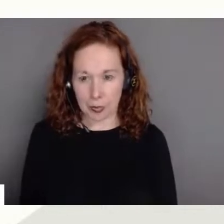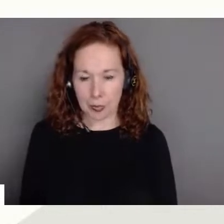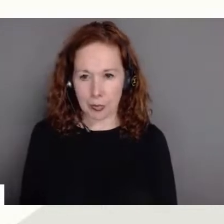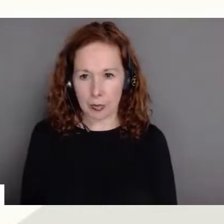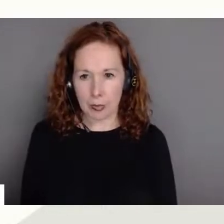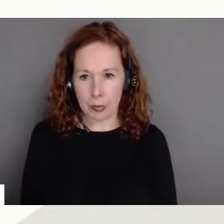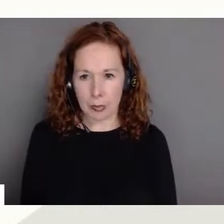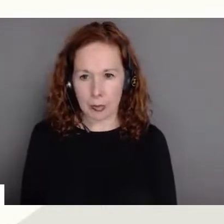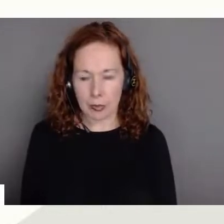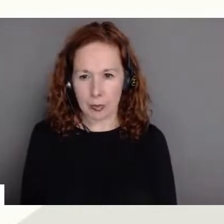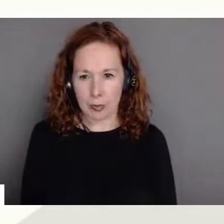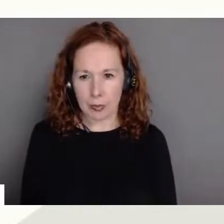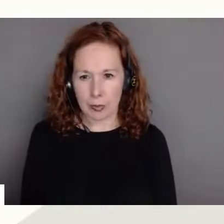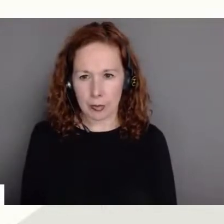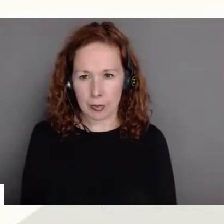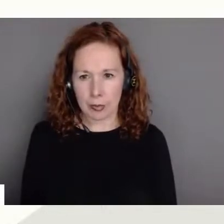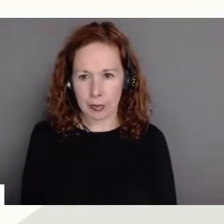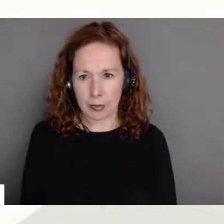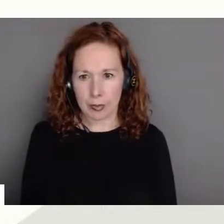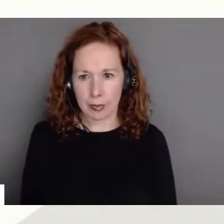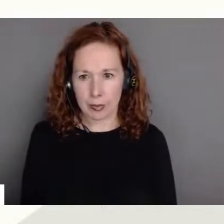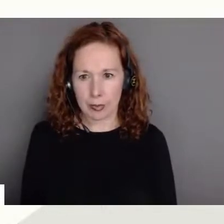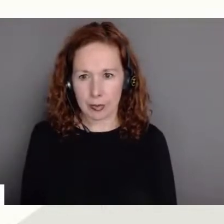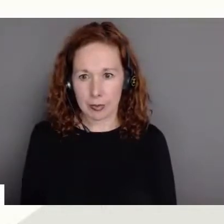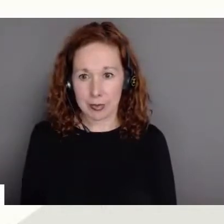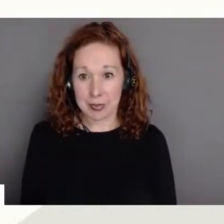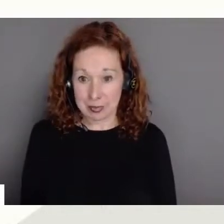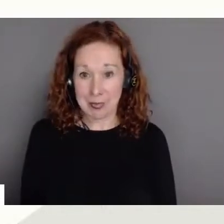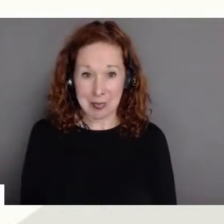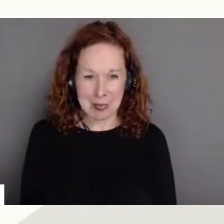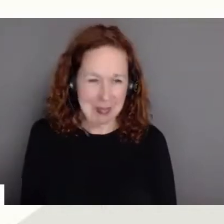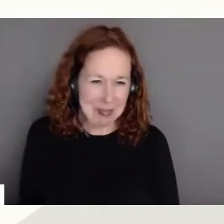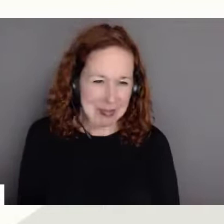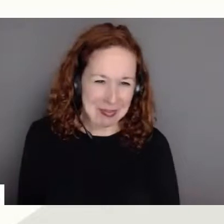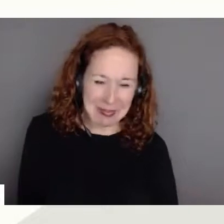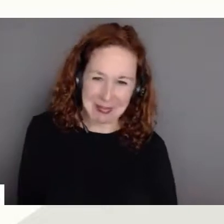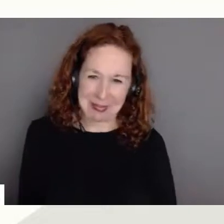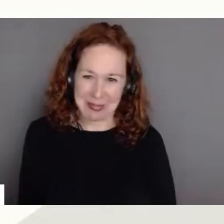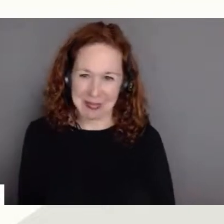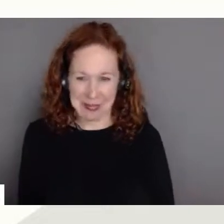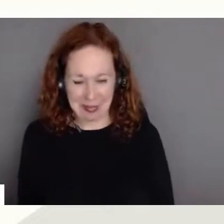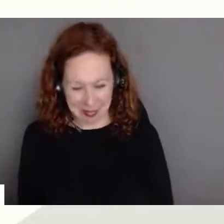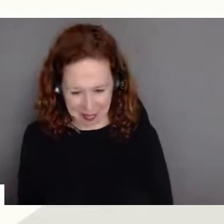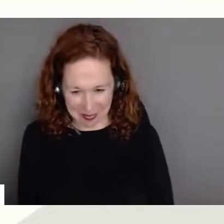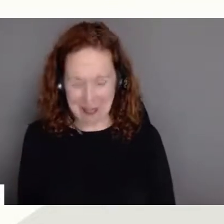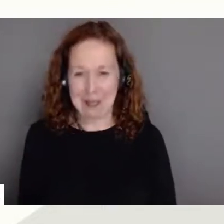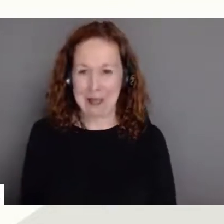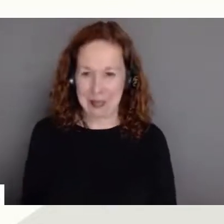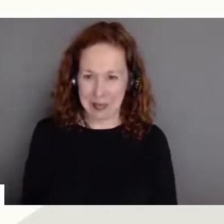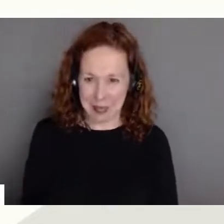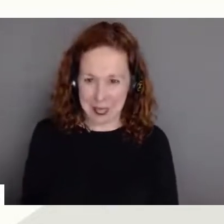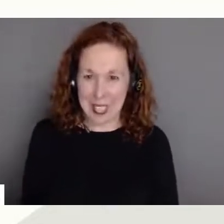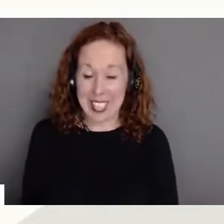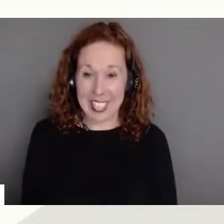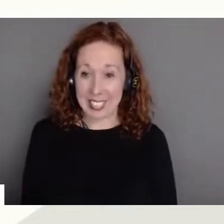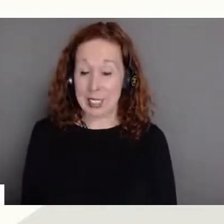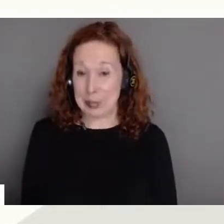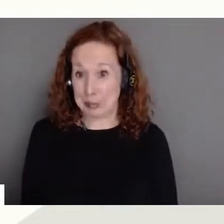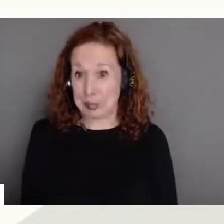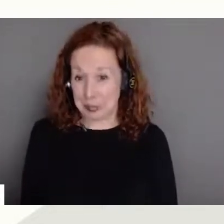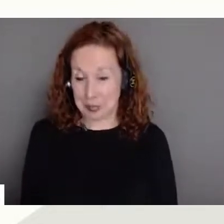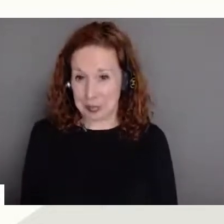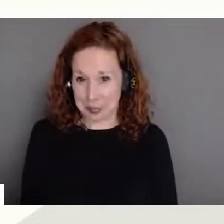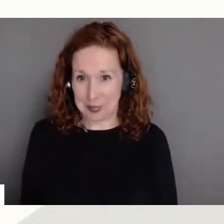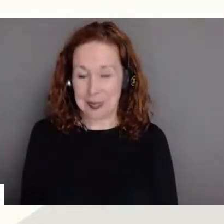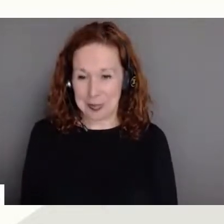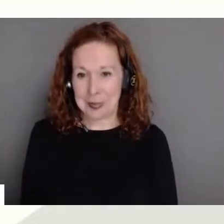of folks are going to watch this and go, teach us some sign language, right? Because this is what singers get. And this is, I imagine this is what you